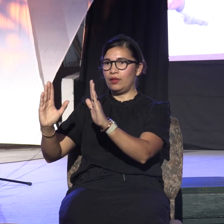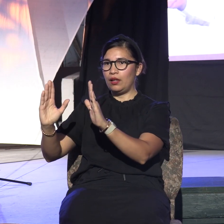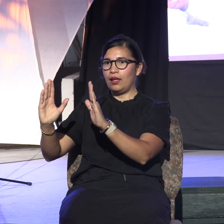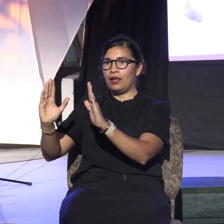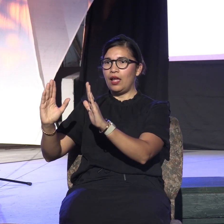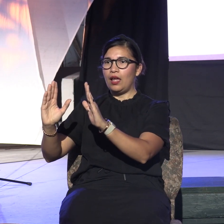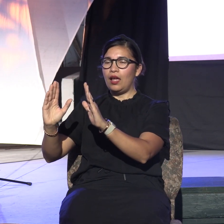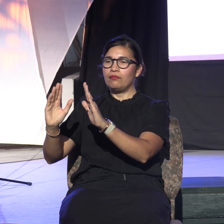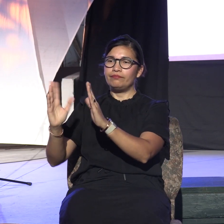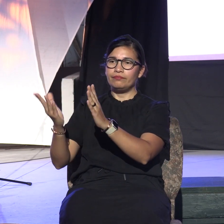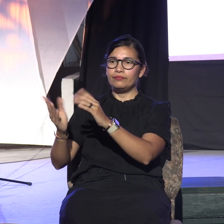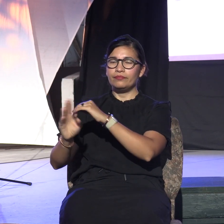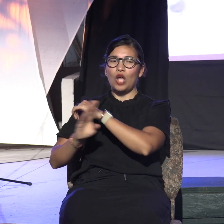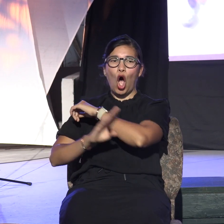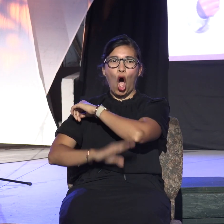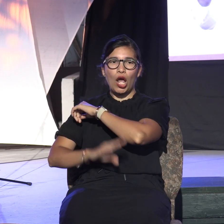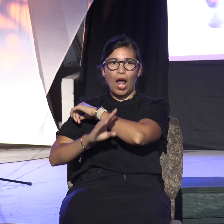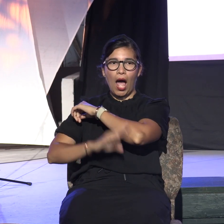so each season,